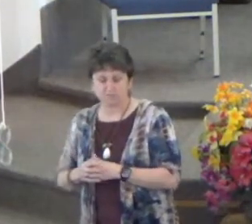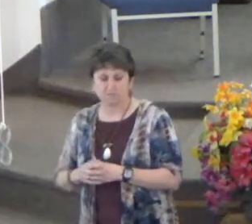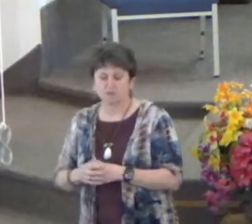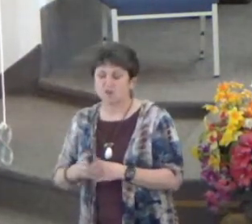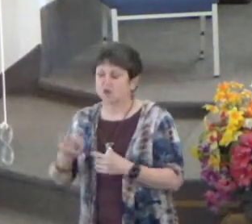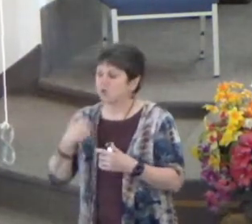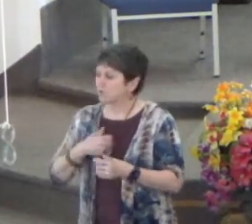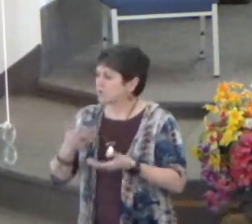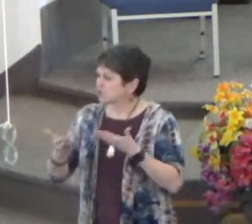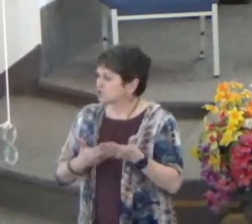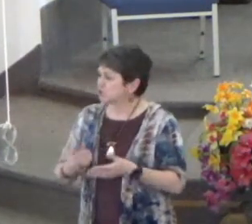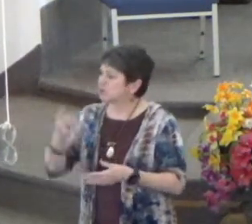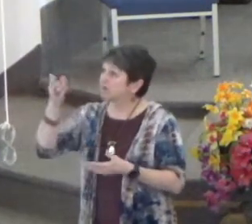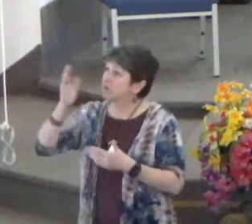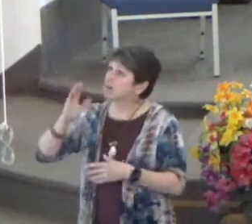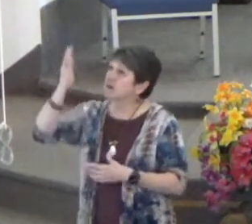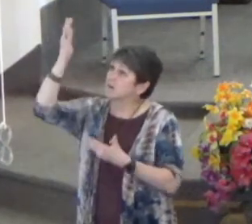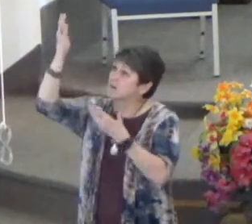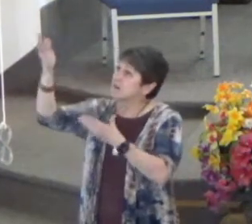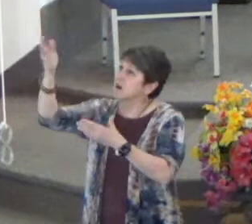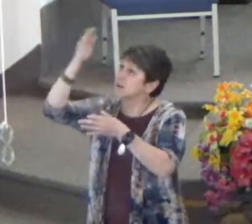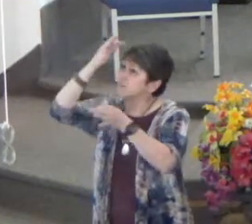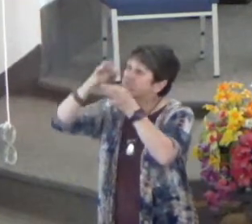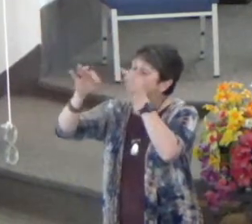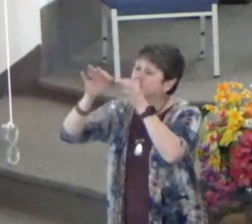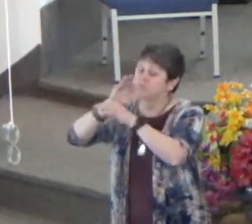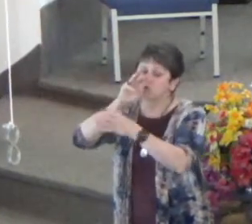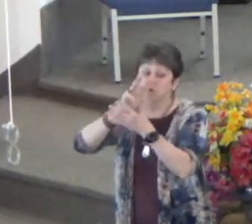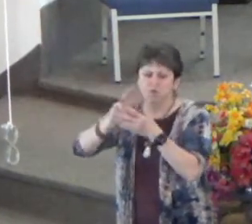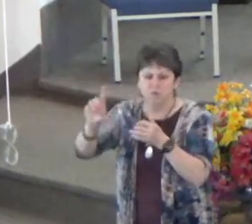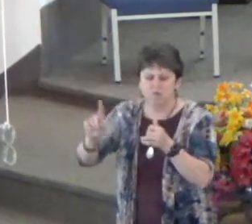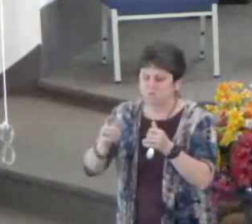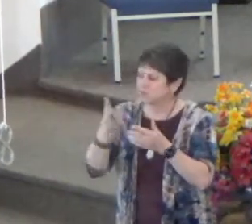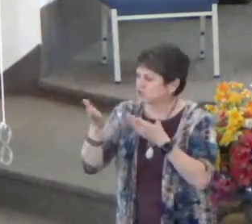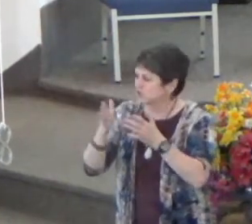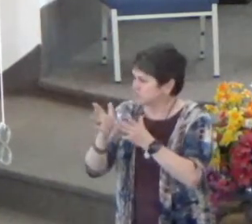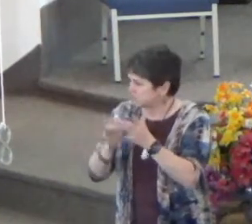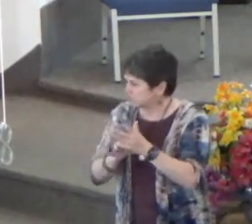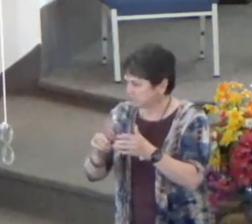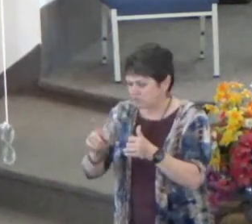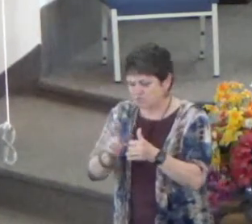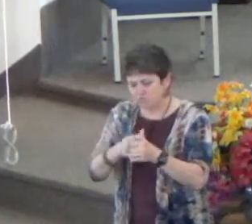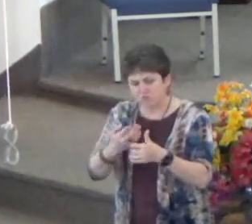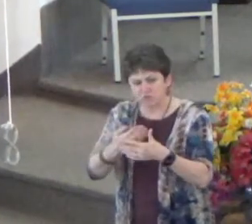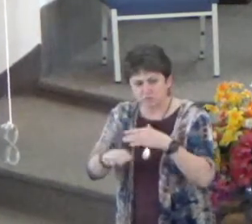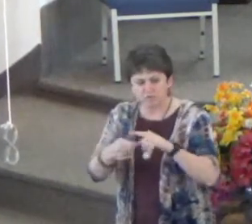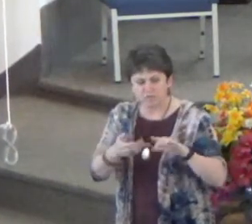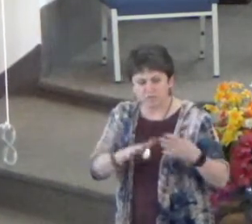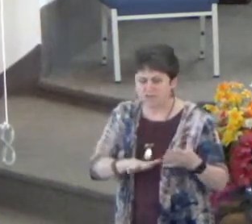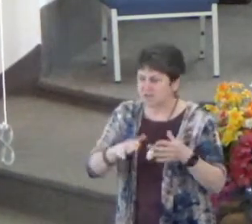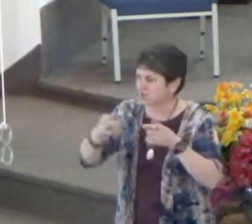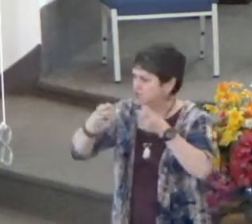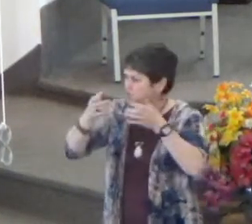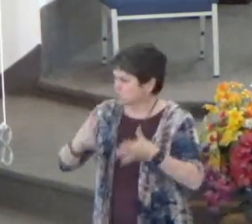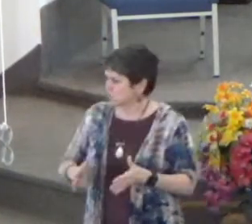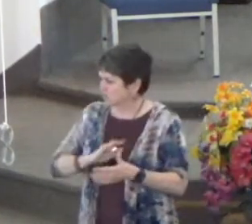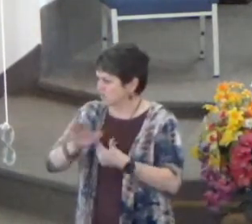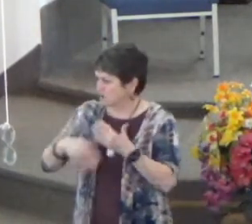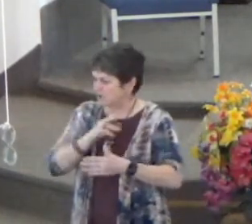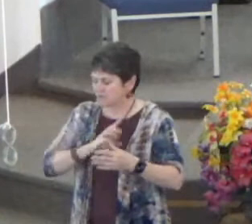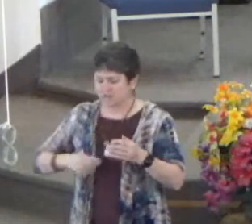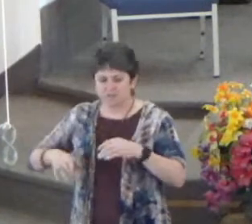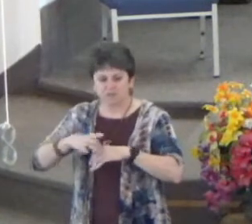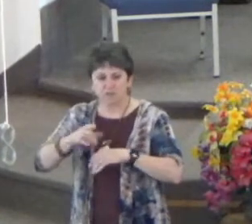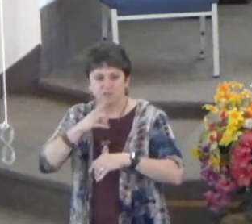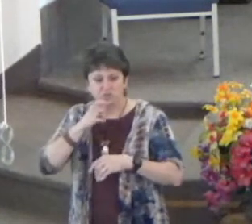we serve one who is a faithful witness, the firstborn from the dead, and the ruler of the kings of the earth, and